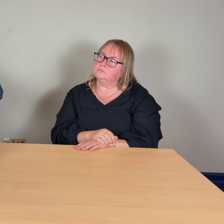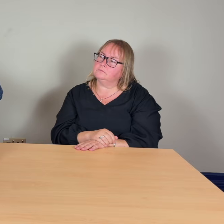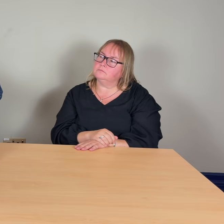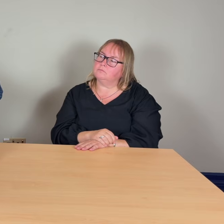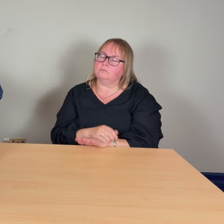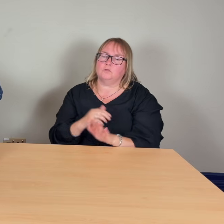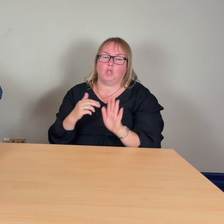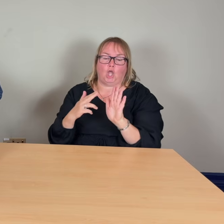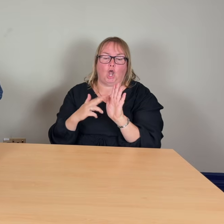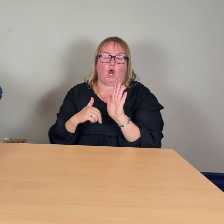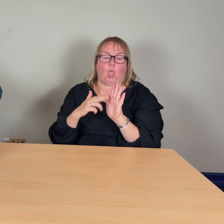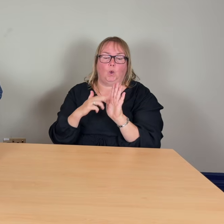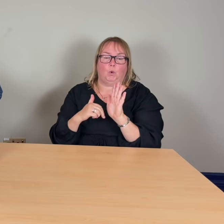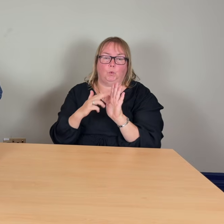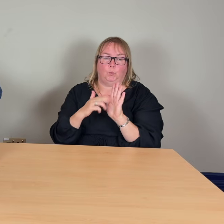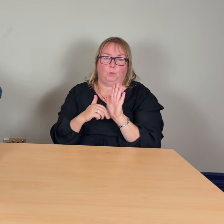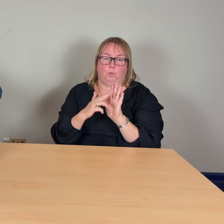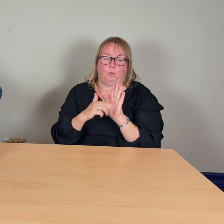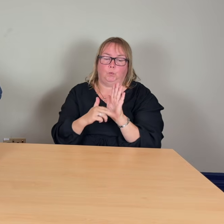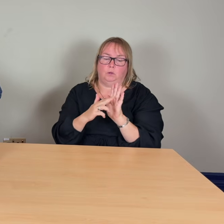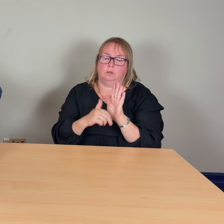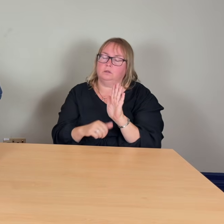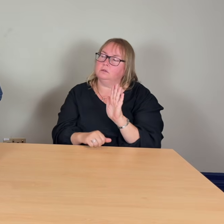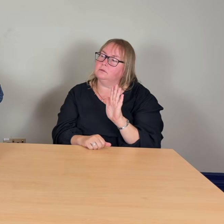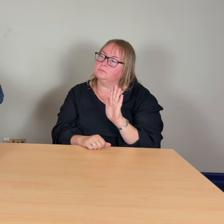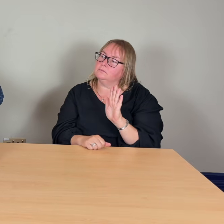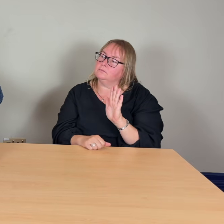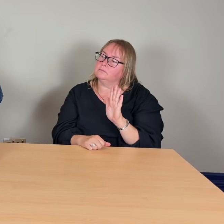a little bit of glue on the surface.